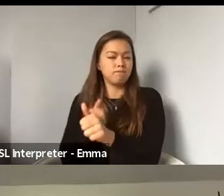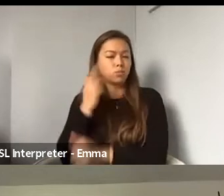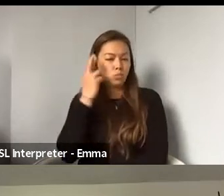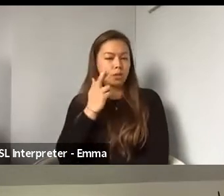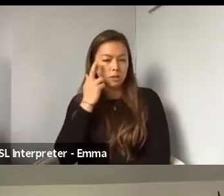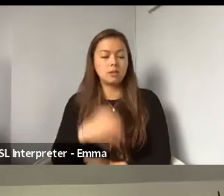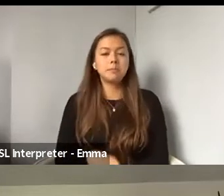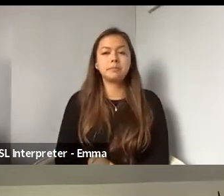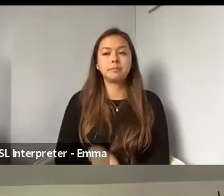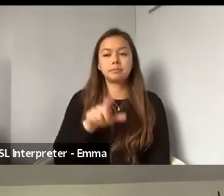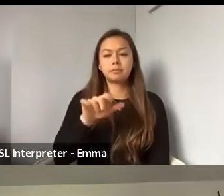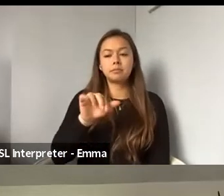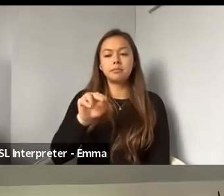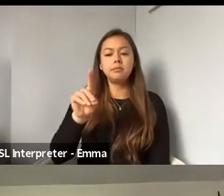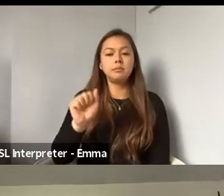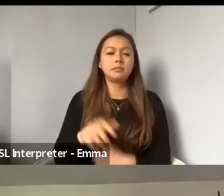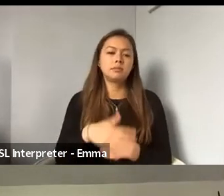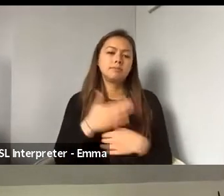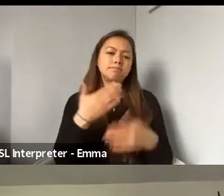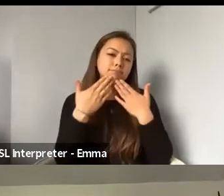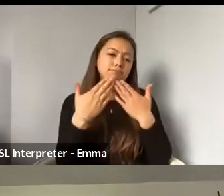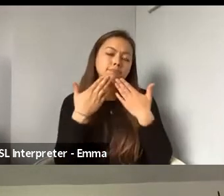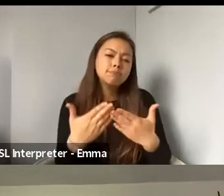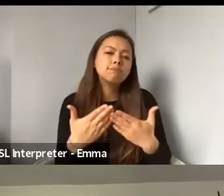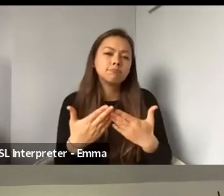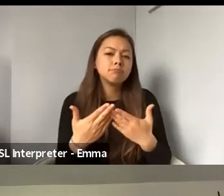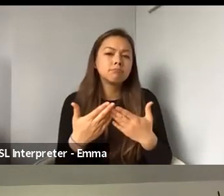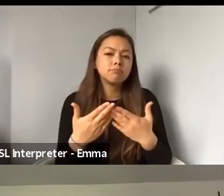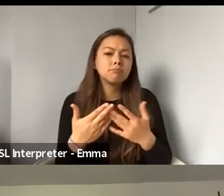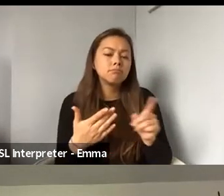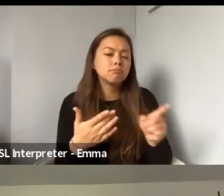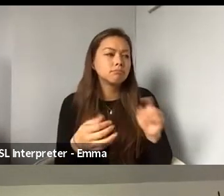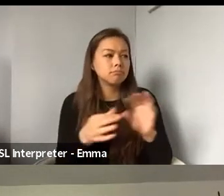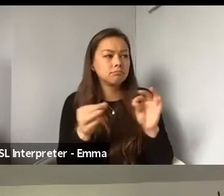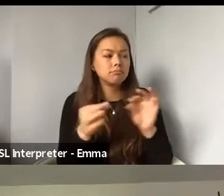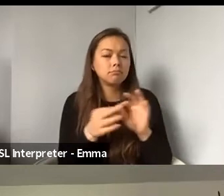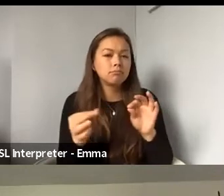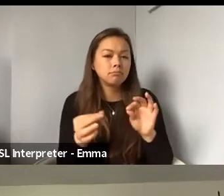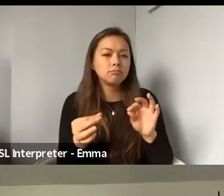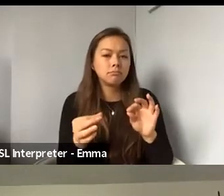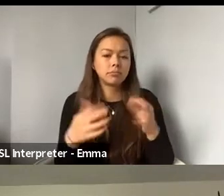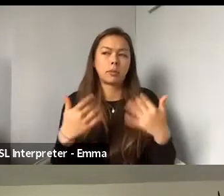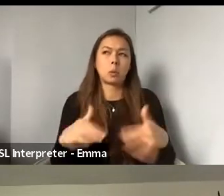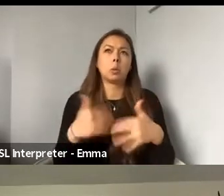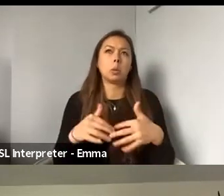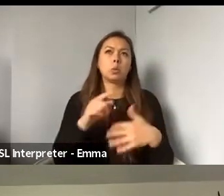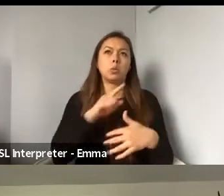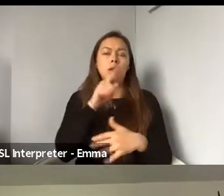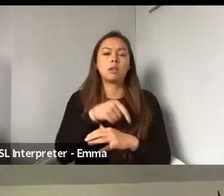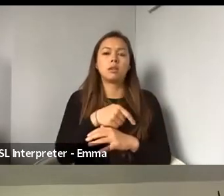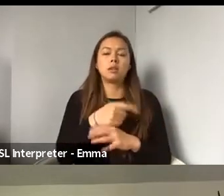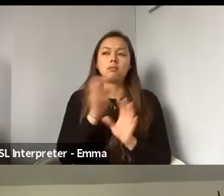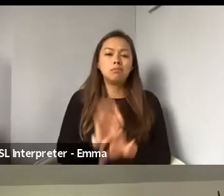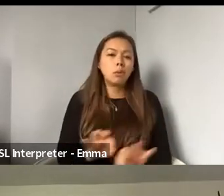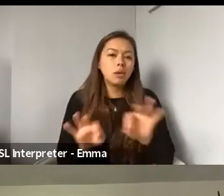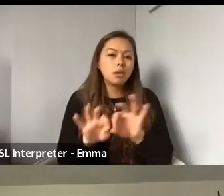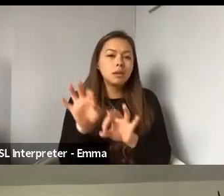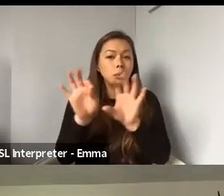kinds of choices you made around language and how important they were. Diane?